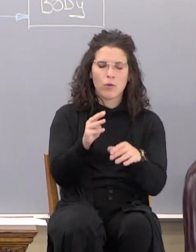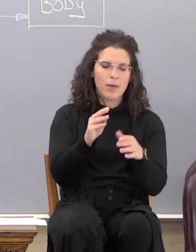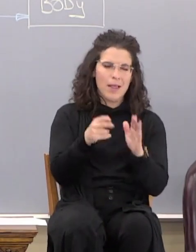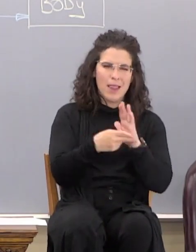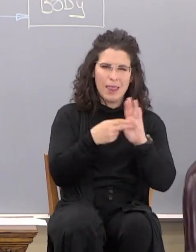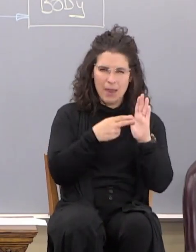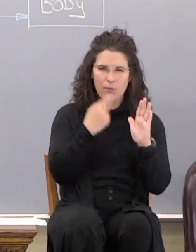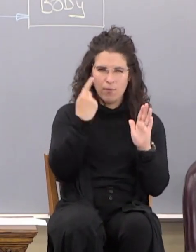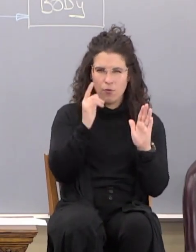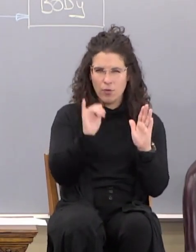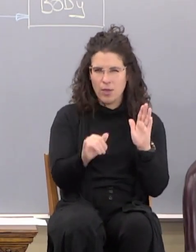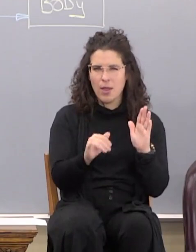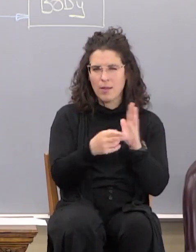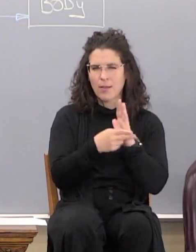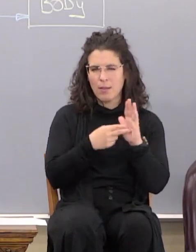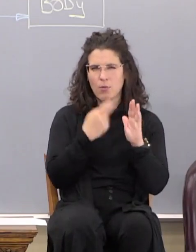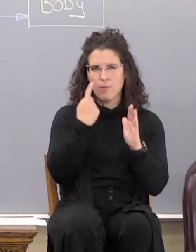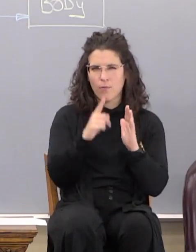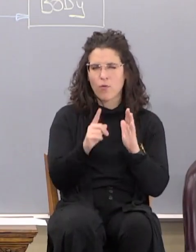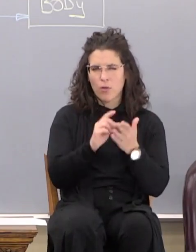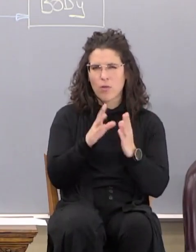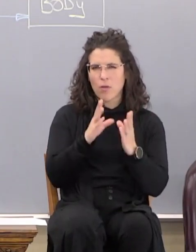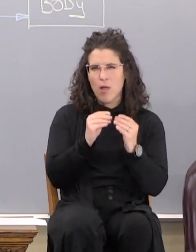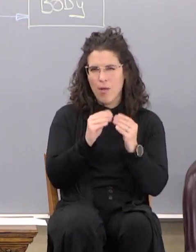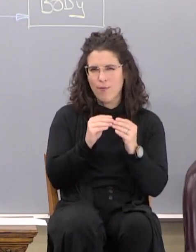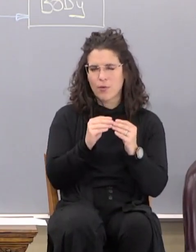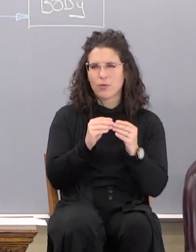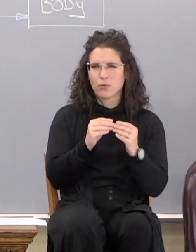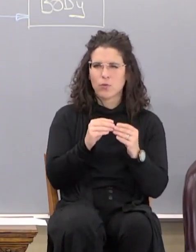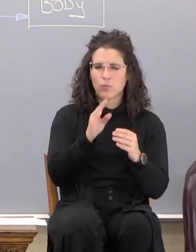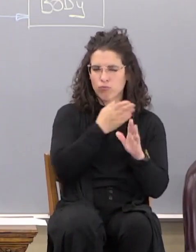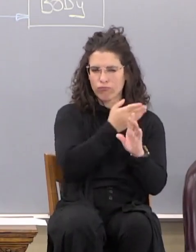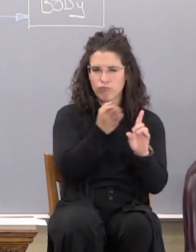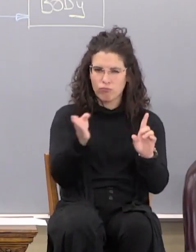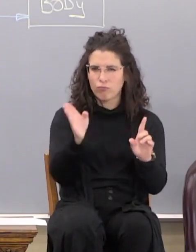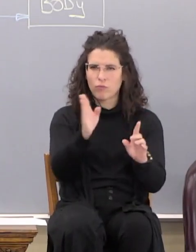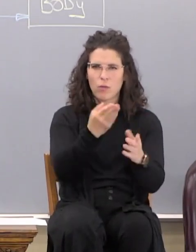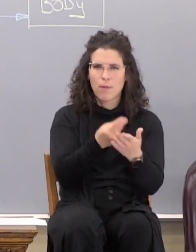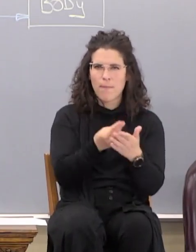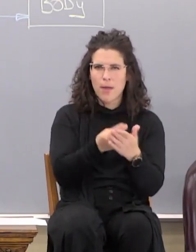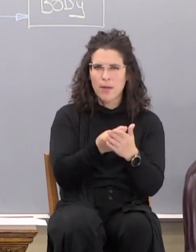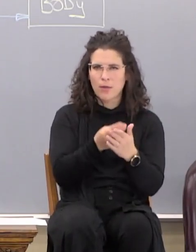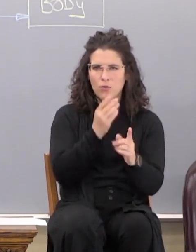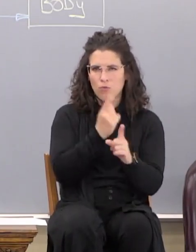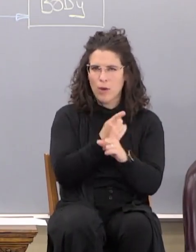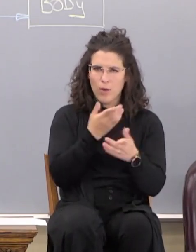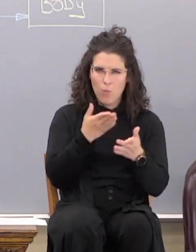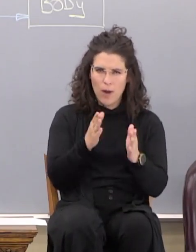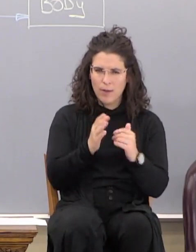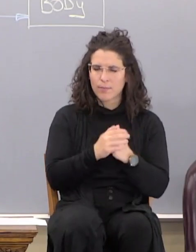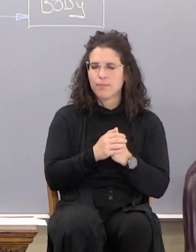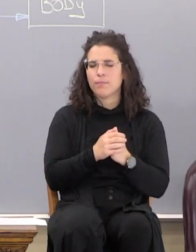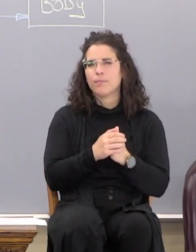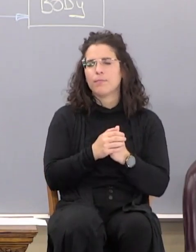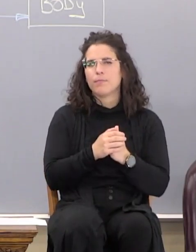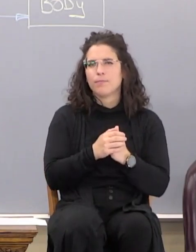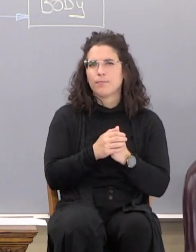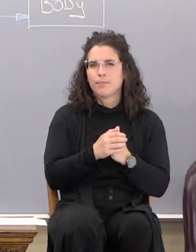sure that you designate anything you do for the conference so that the brothers know how to conduct